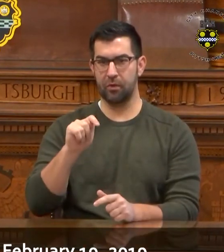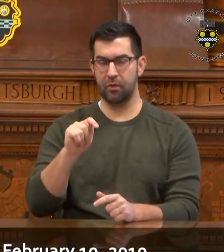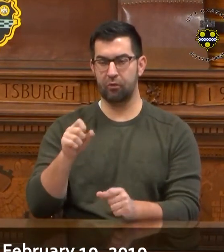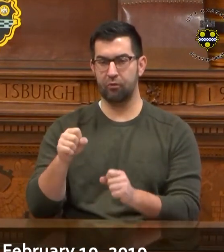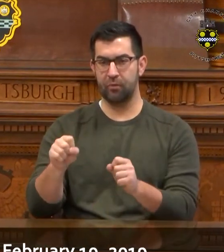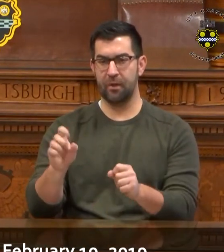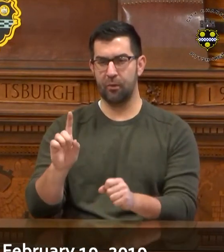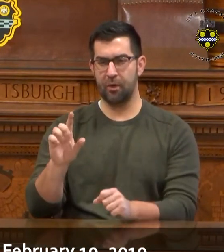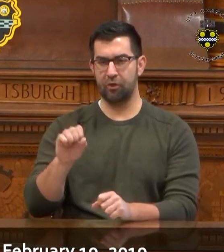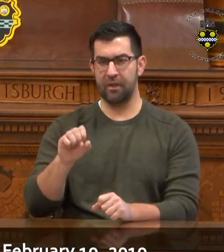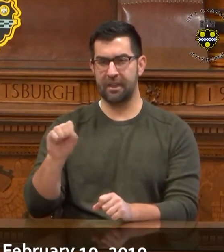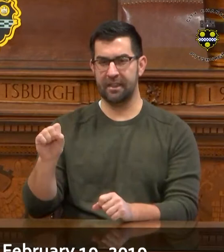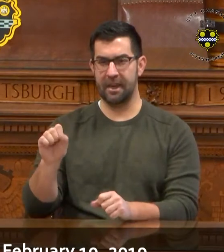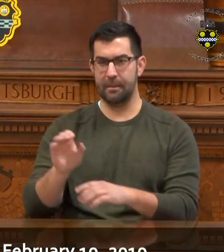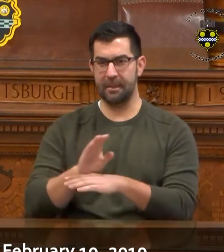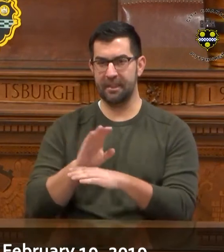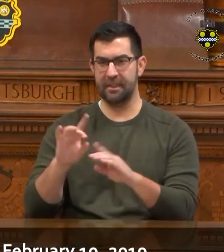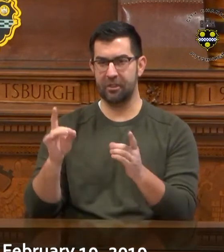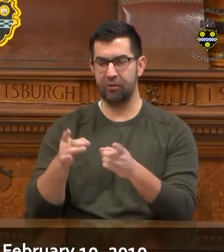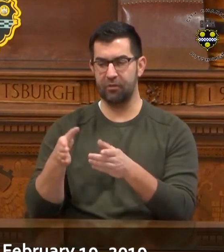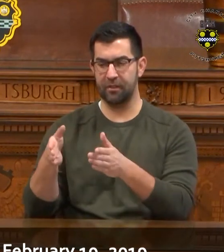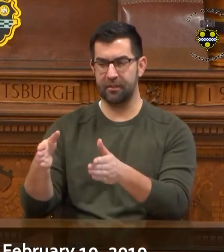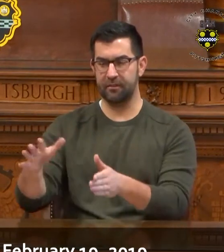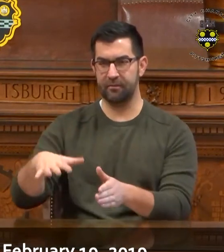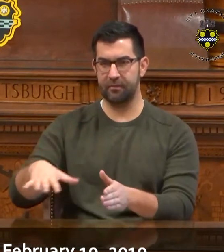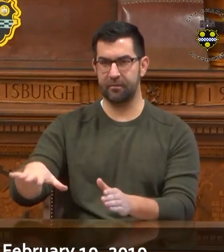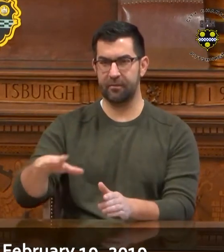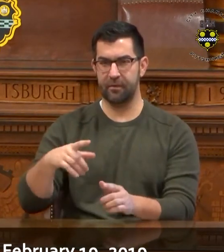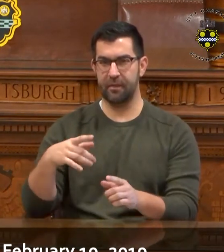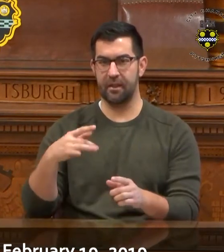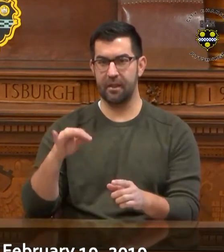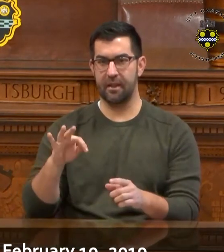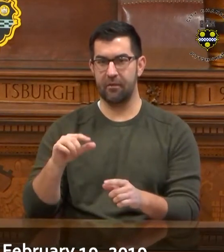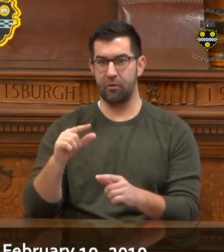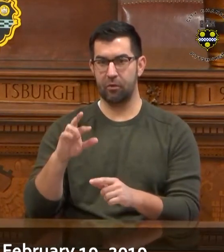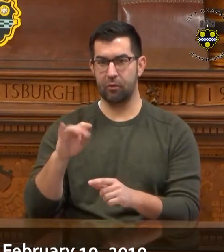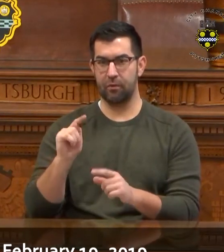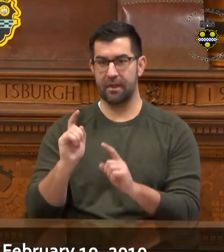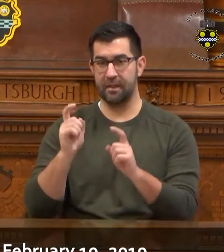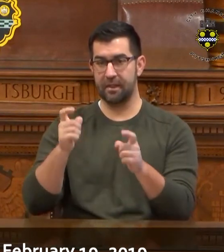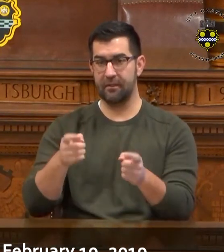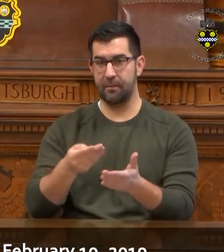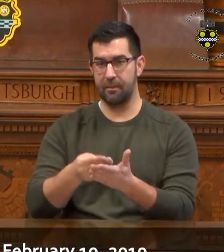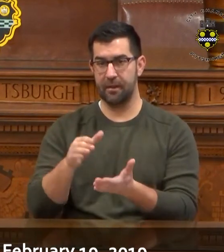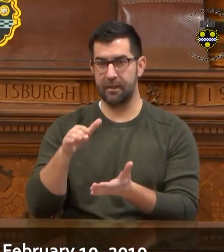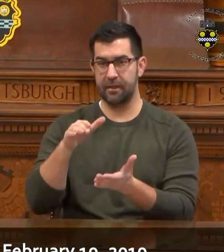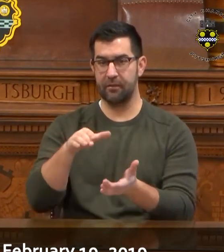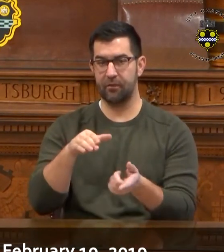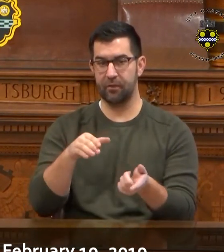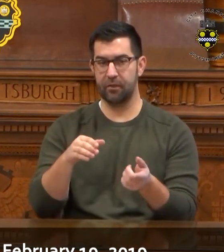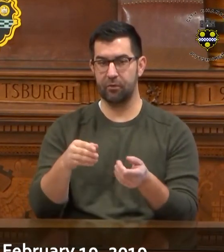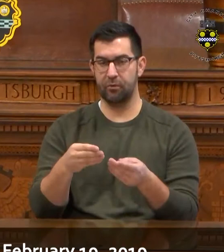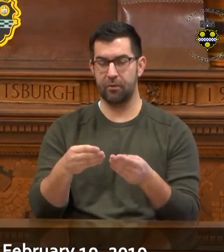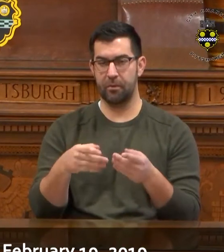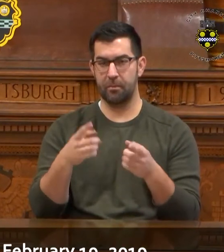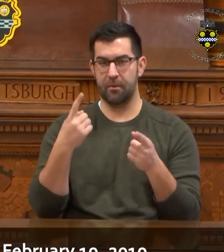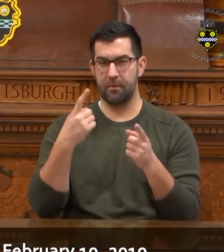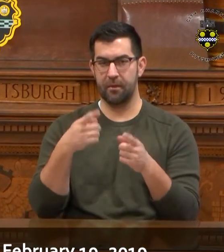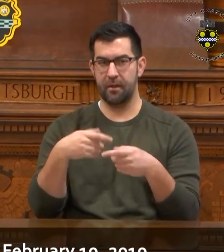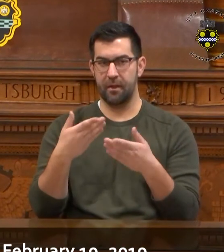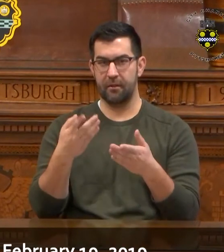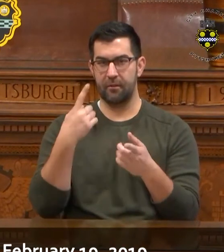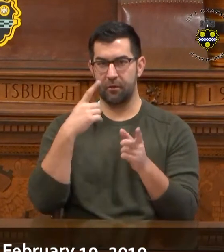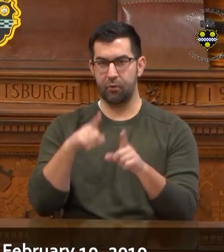Shadyside Neighborhoods Business District. In the event the grant is awarded, this resolution provides for an agreement